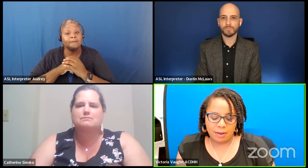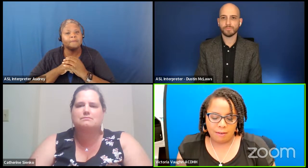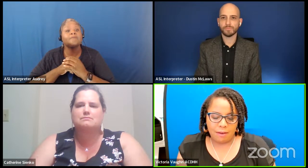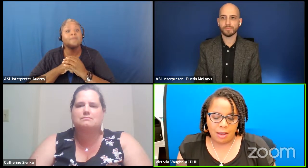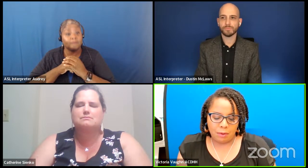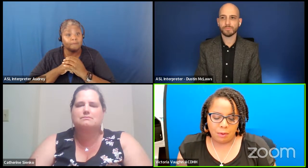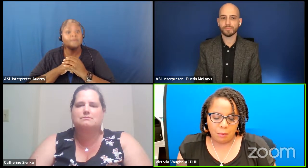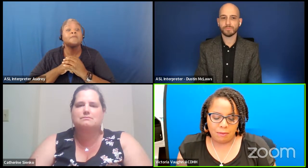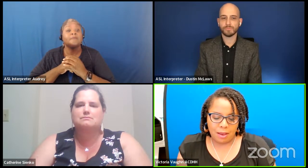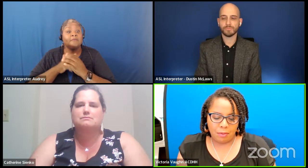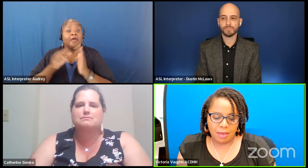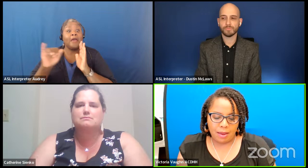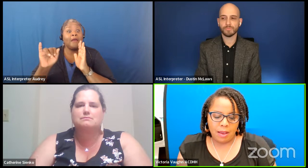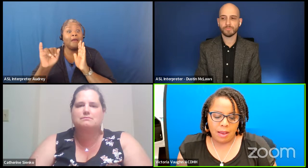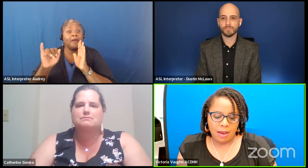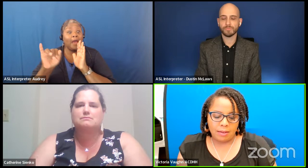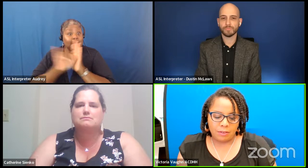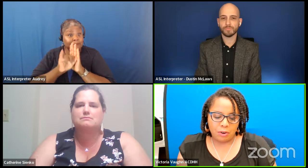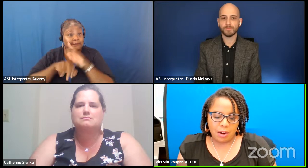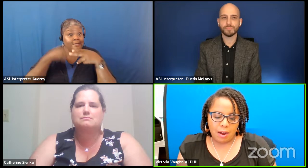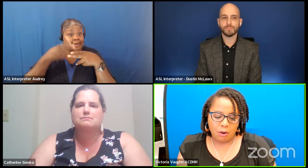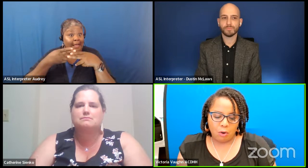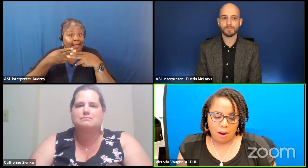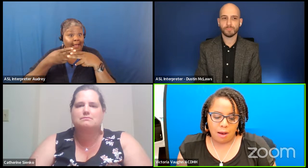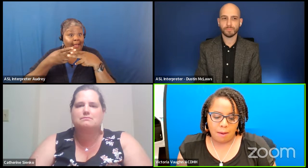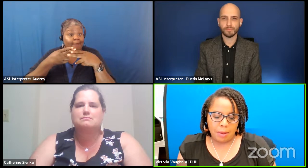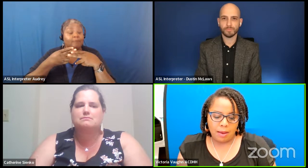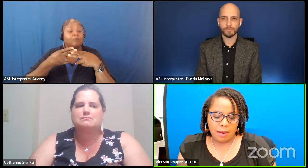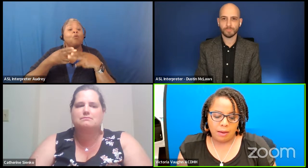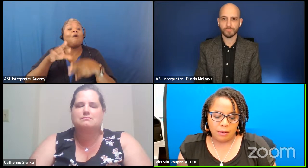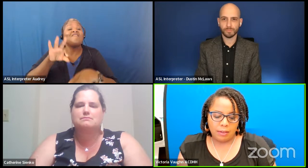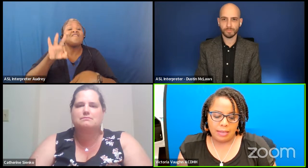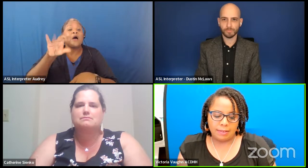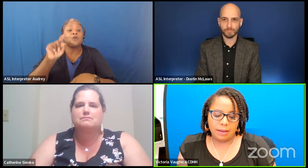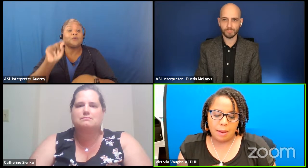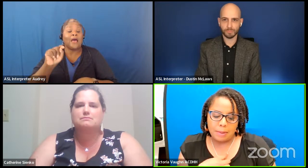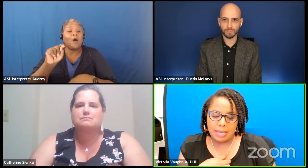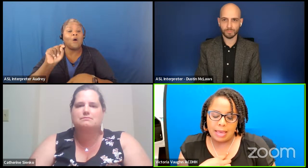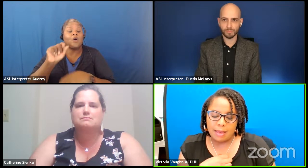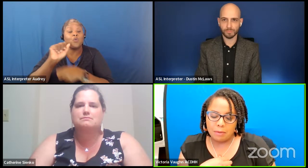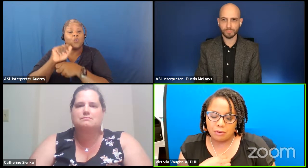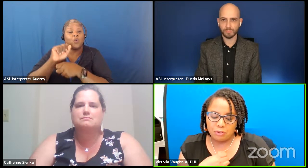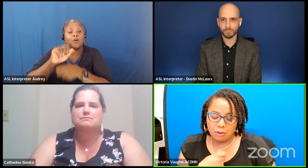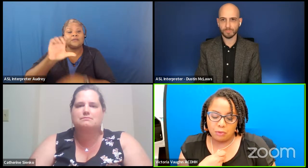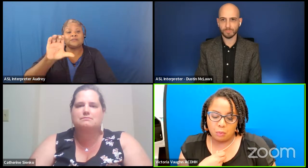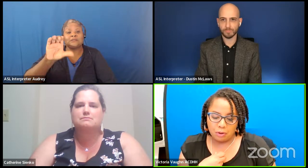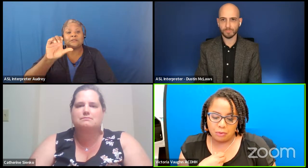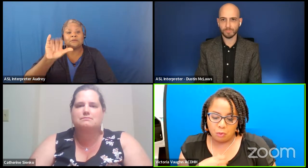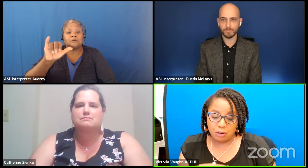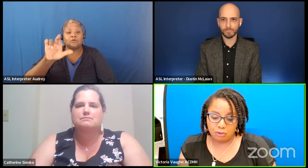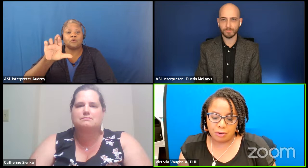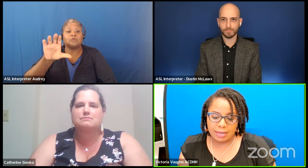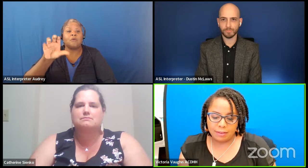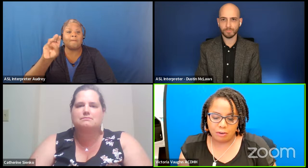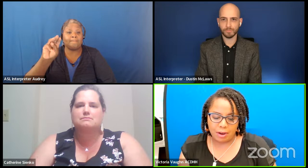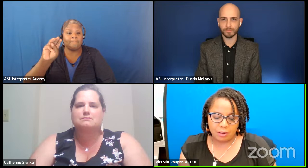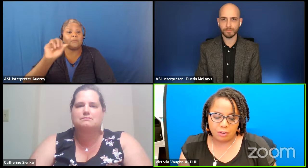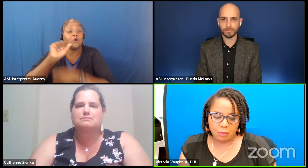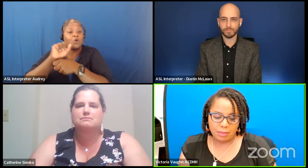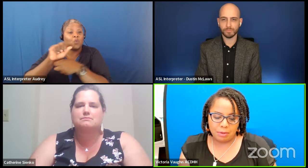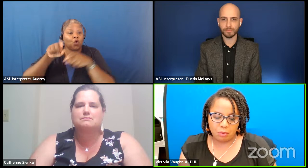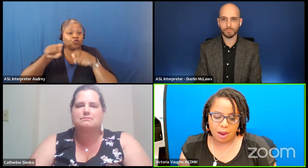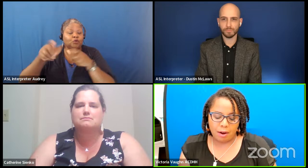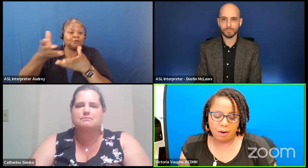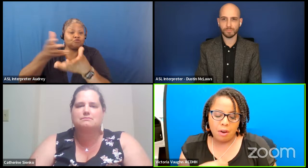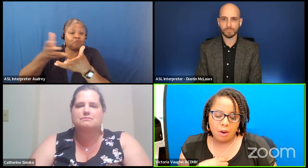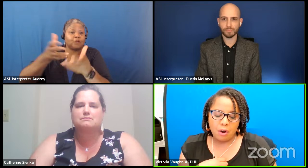After he was identified, we found that Sierra.com is the company that Mr. Schultz worked for during his